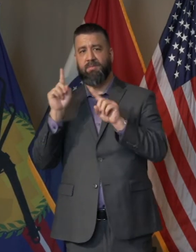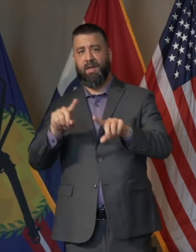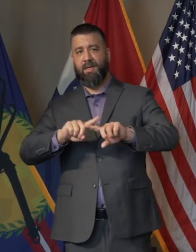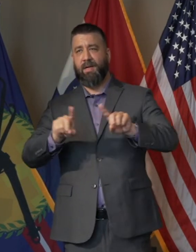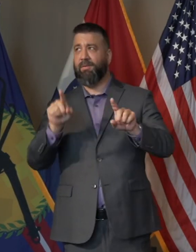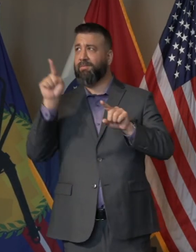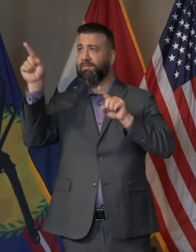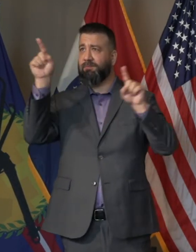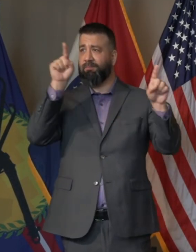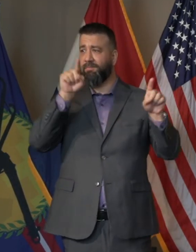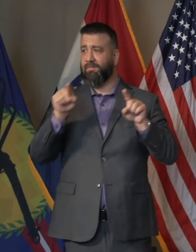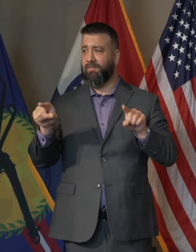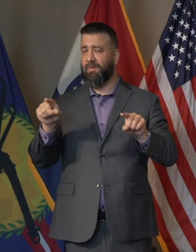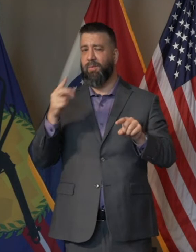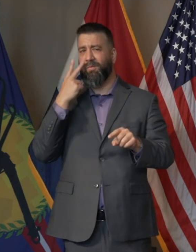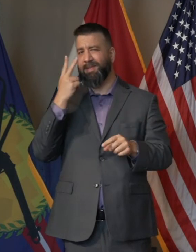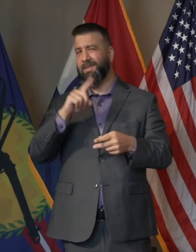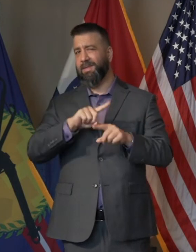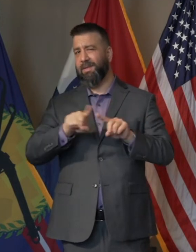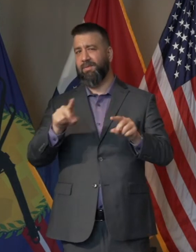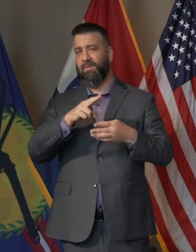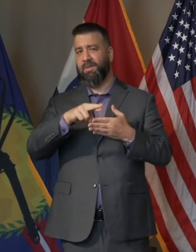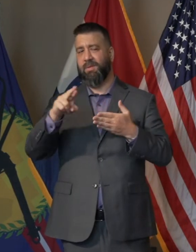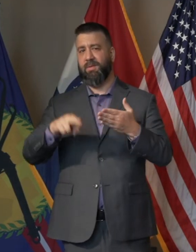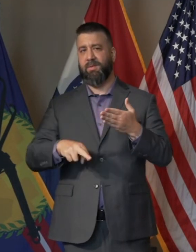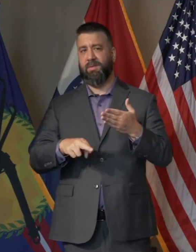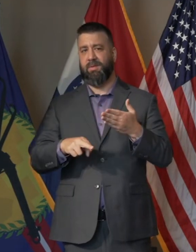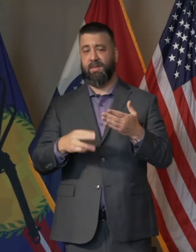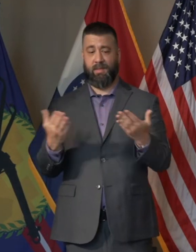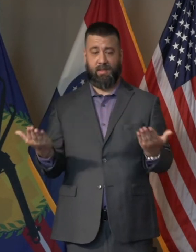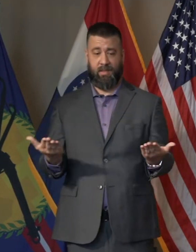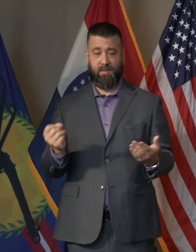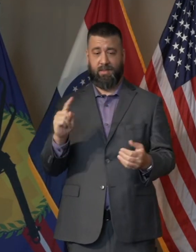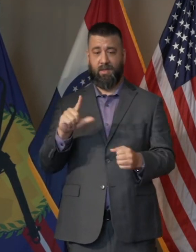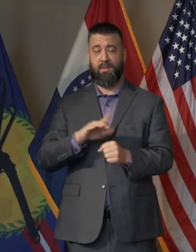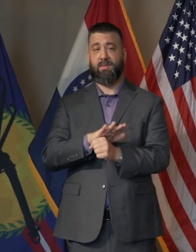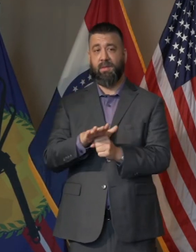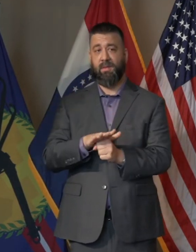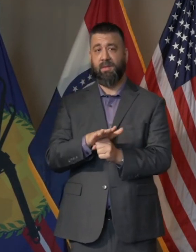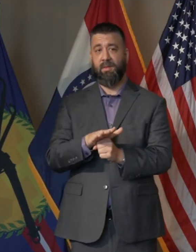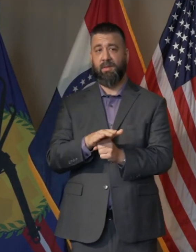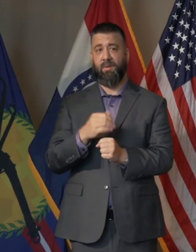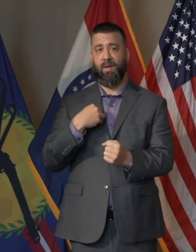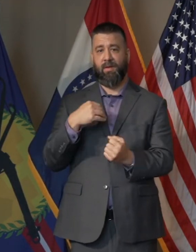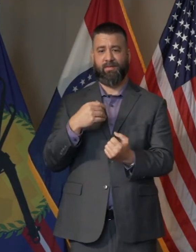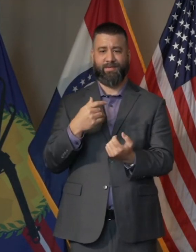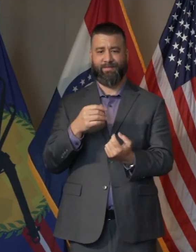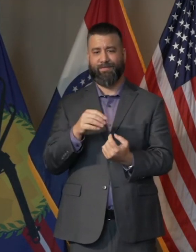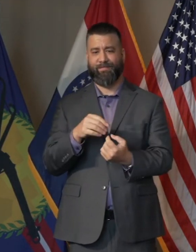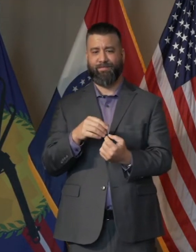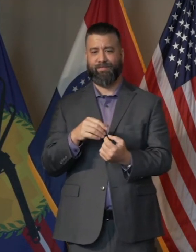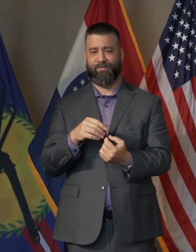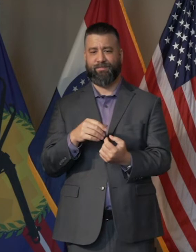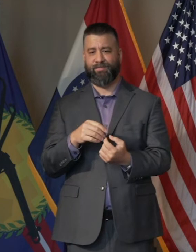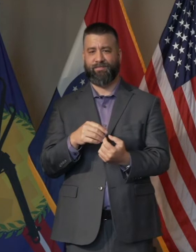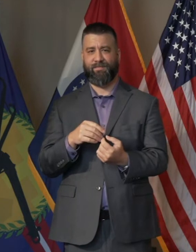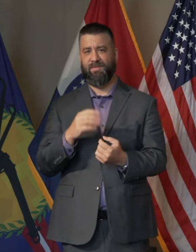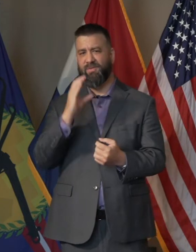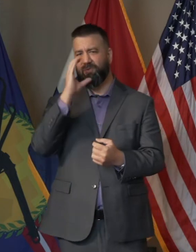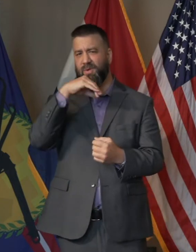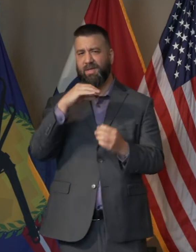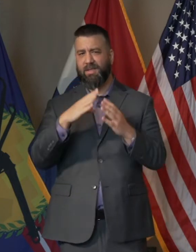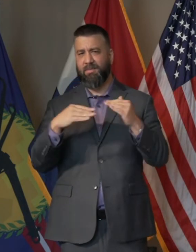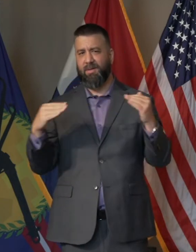seen different outcomes of those responses. Here in St. Louis County, we have unique demographics. We are an urban